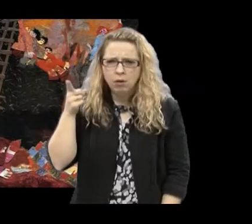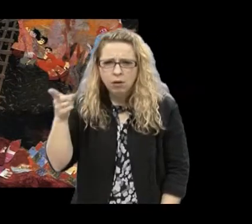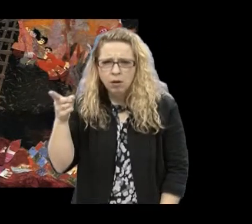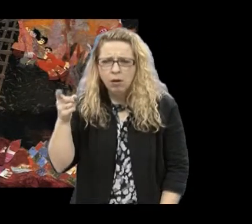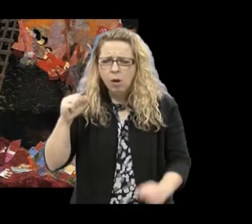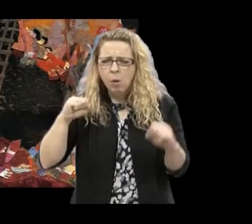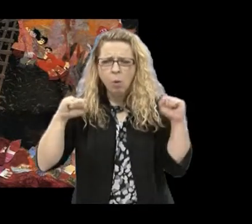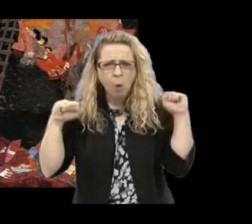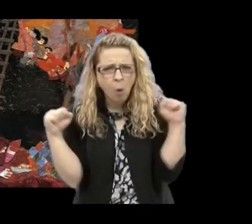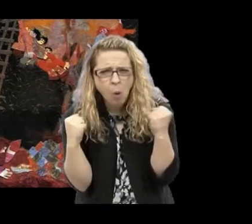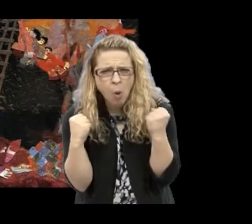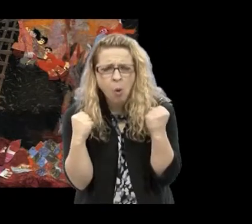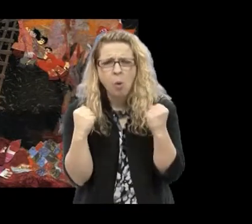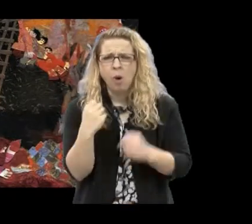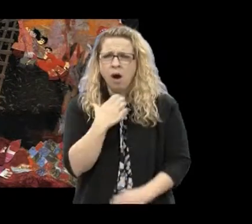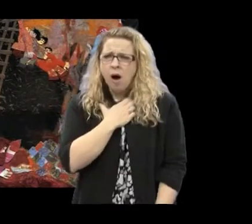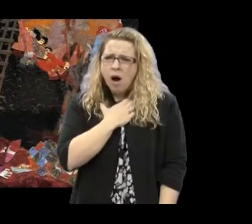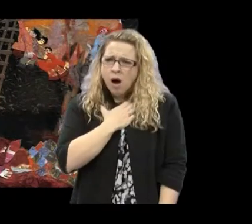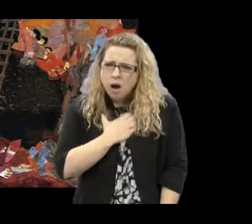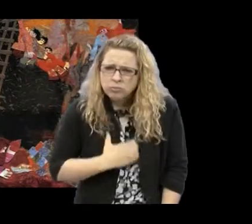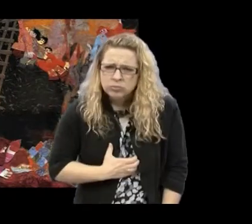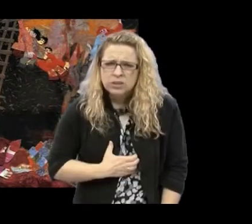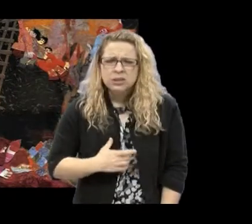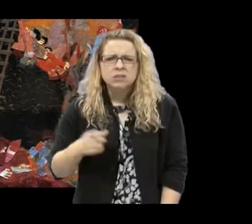He was cold, hungry, and sick.